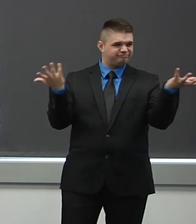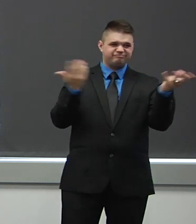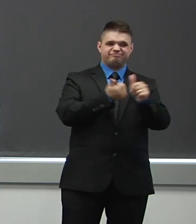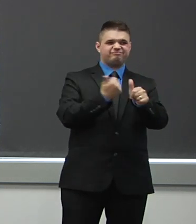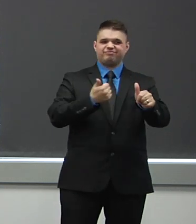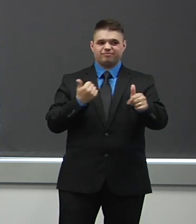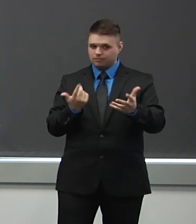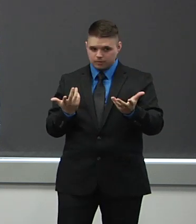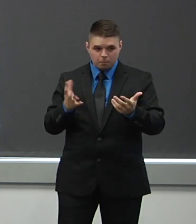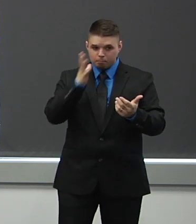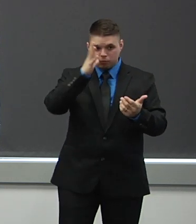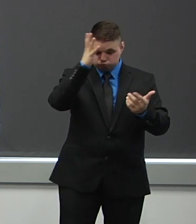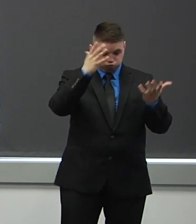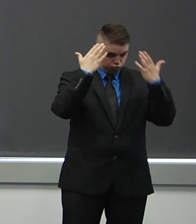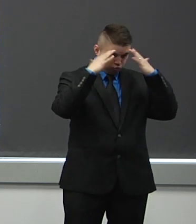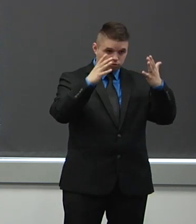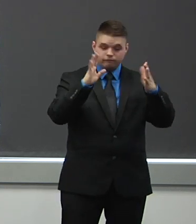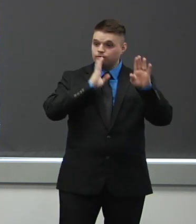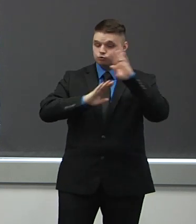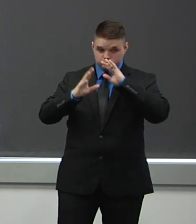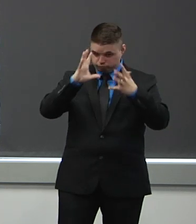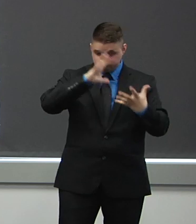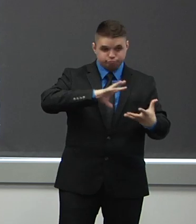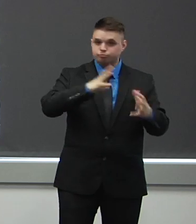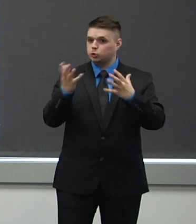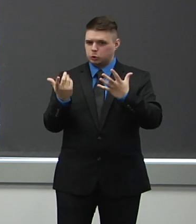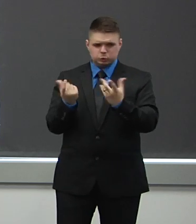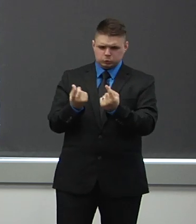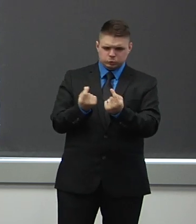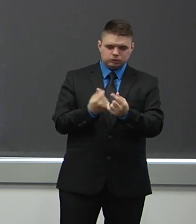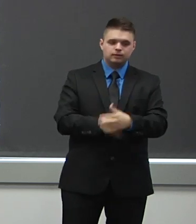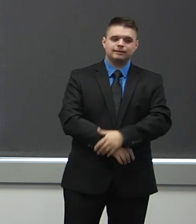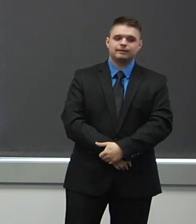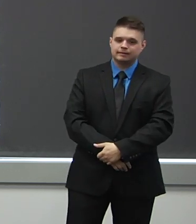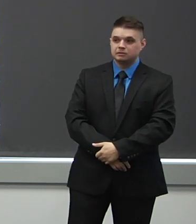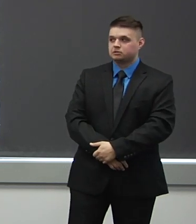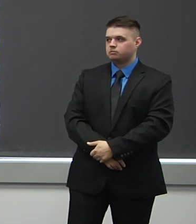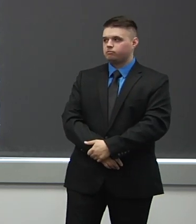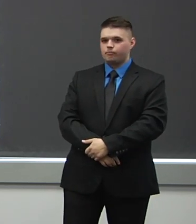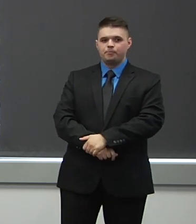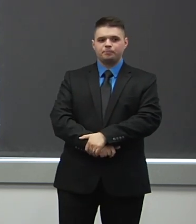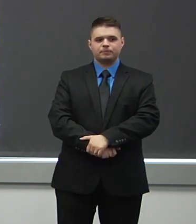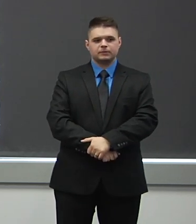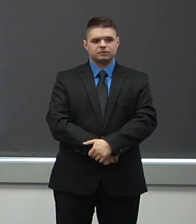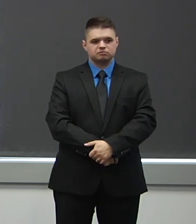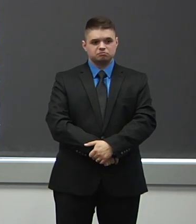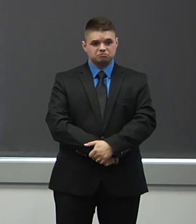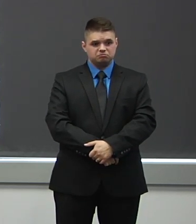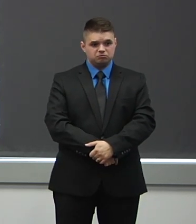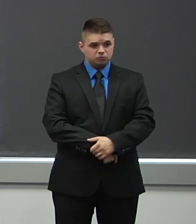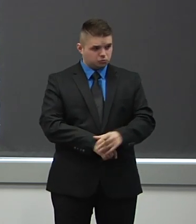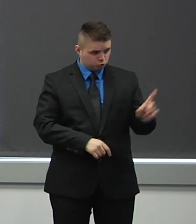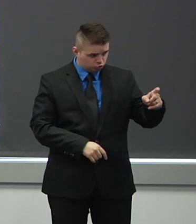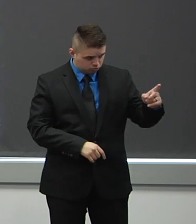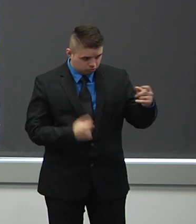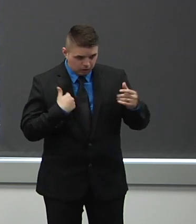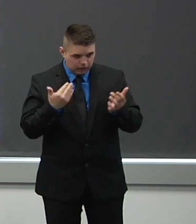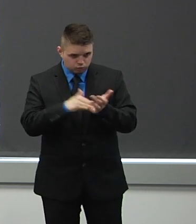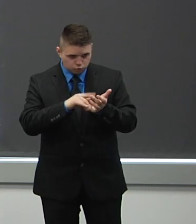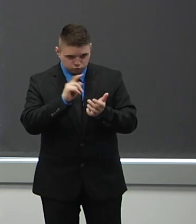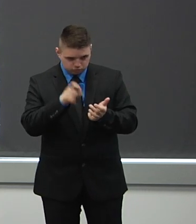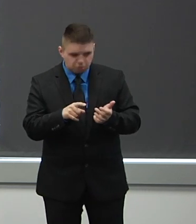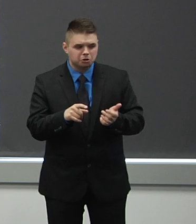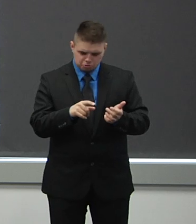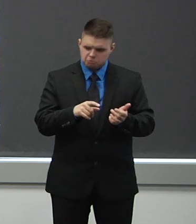already very frustrated with all this. Yeah. Should I repeat this question? Okay. Just repeating